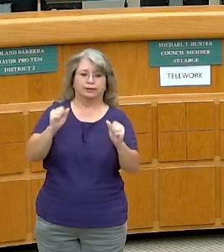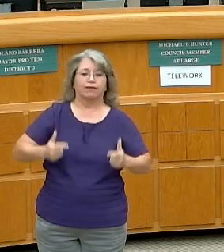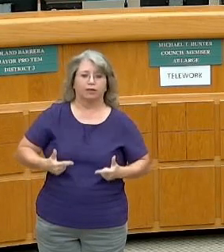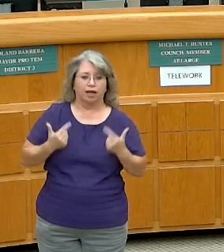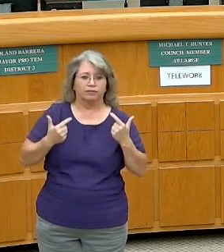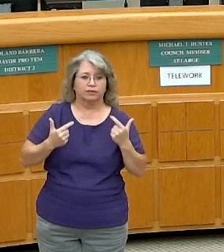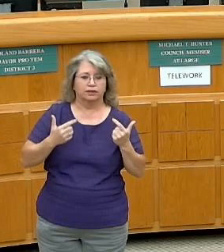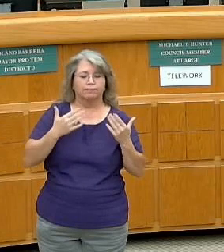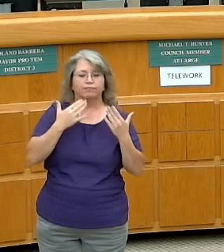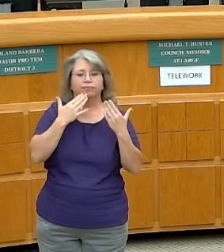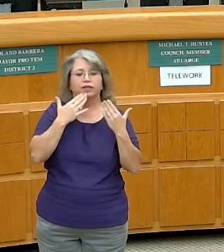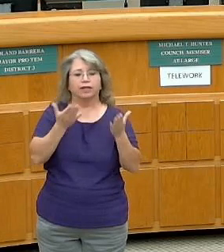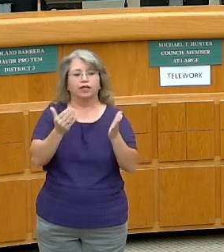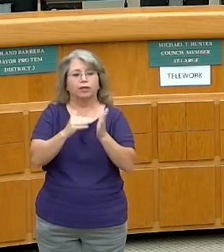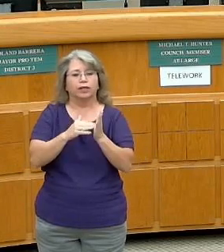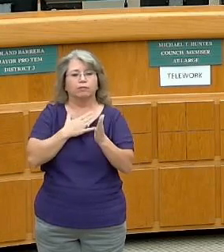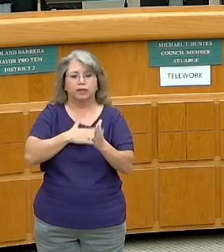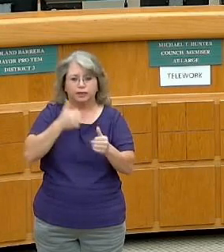and please don't forget